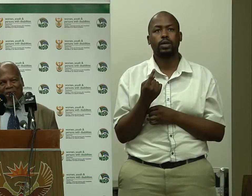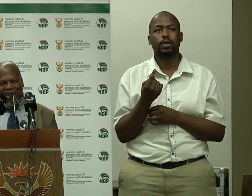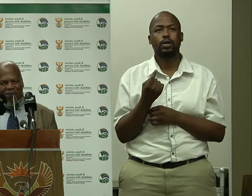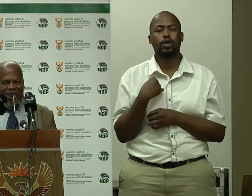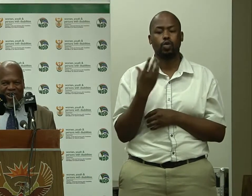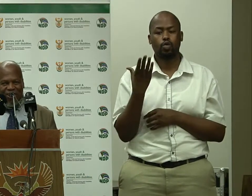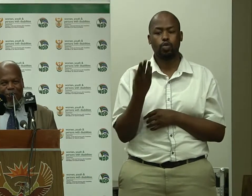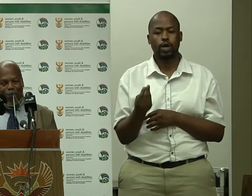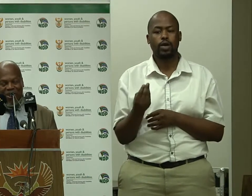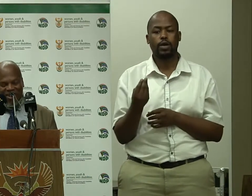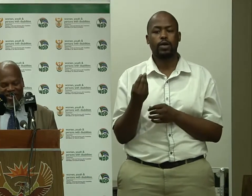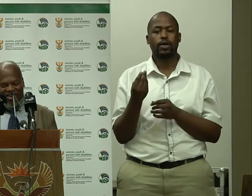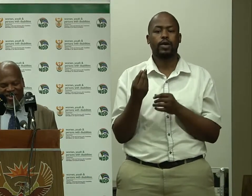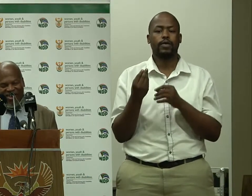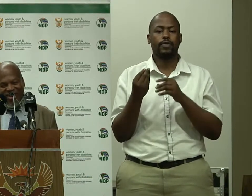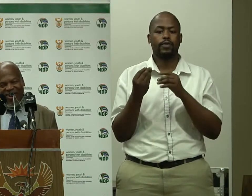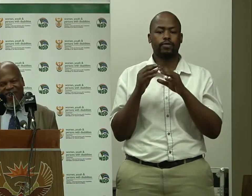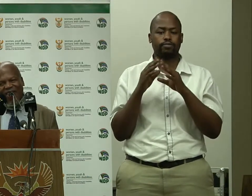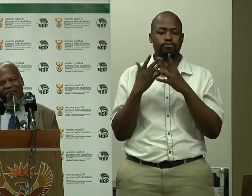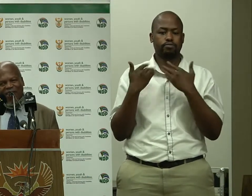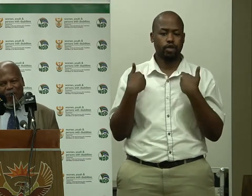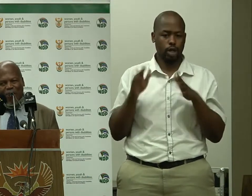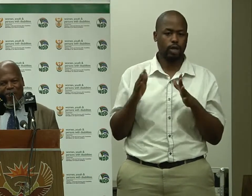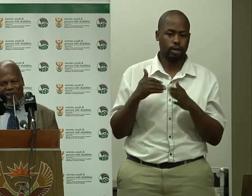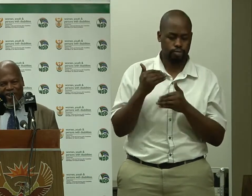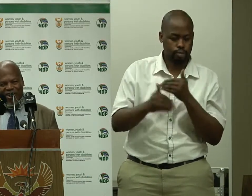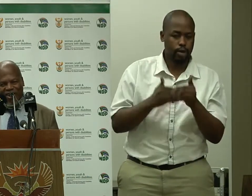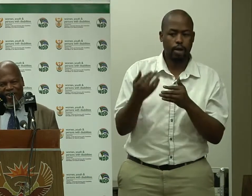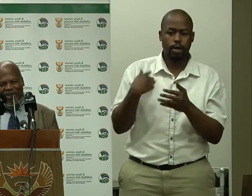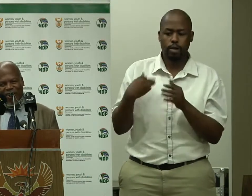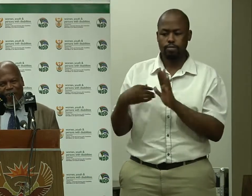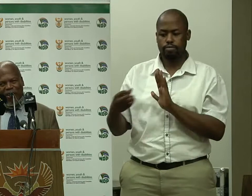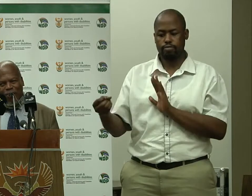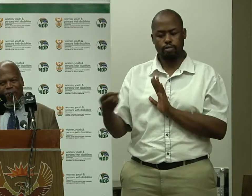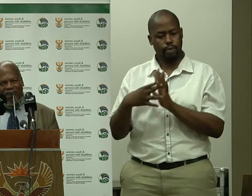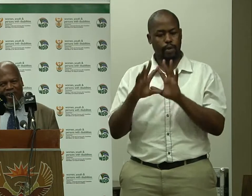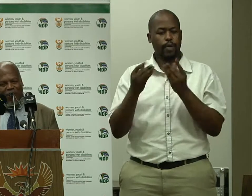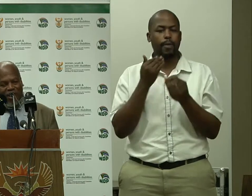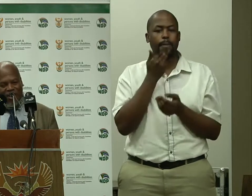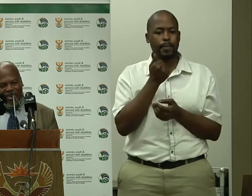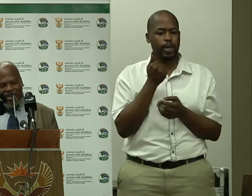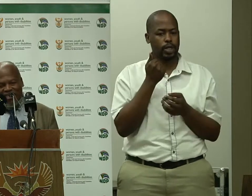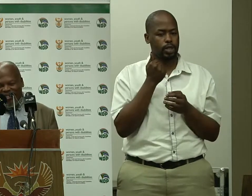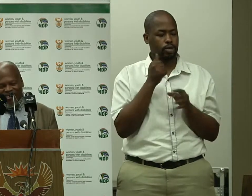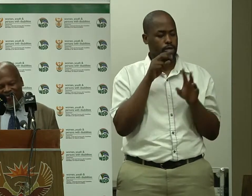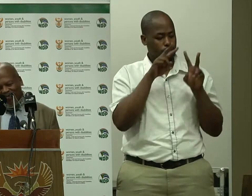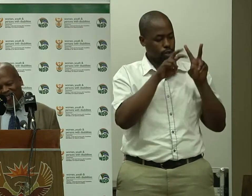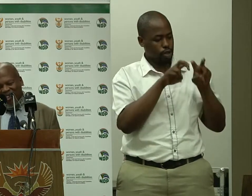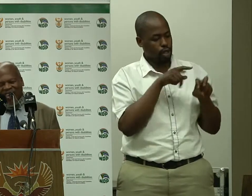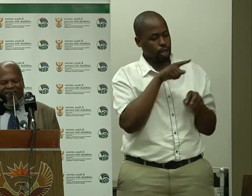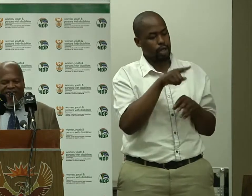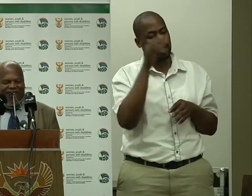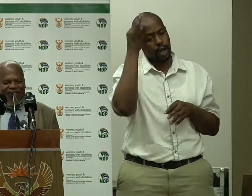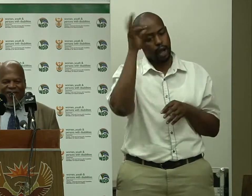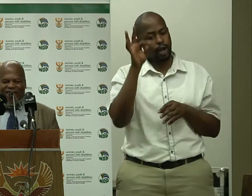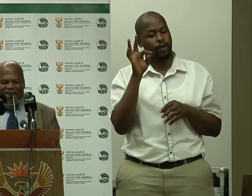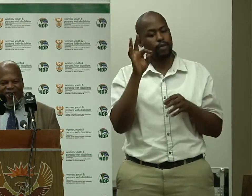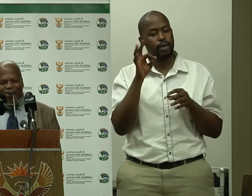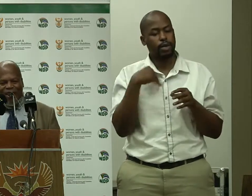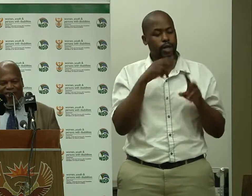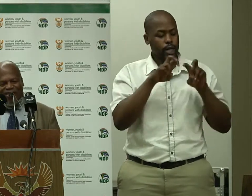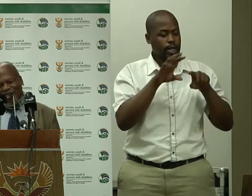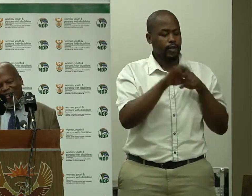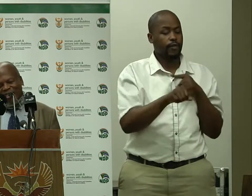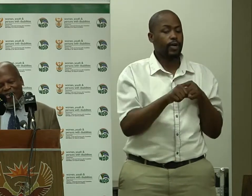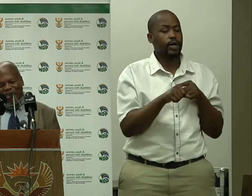we've got a regulation going. It's published. Please look at the Government Gazette. She checks and